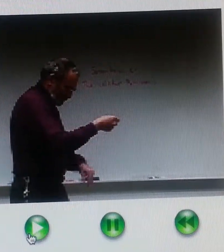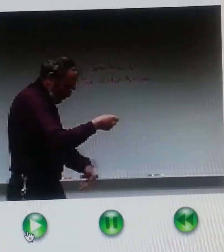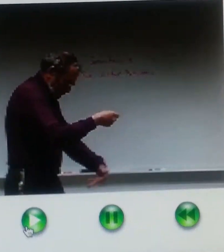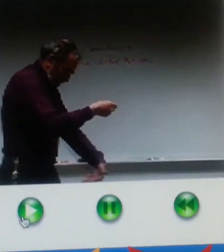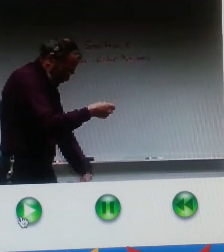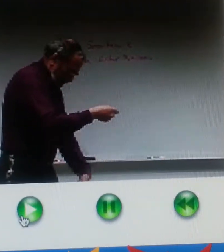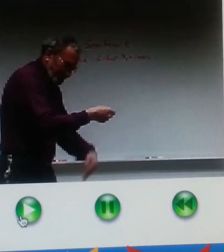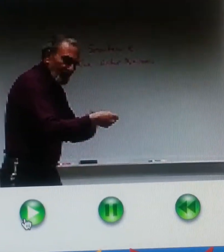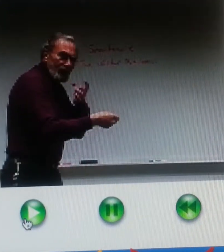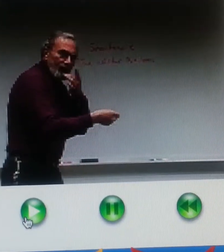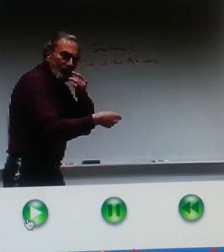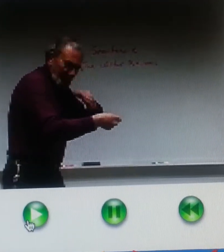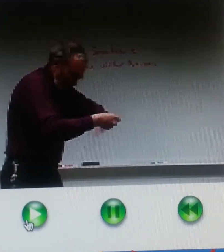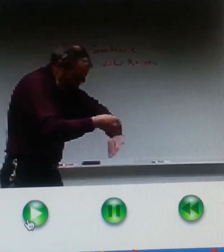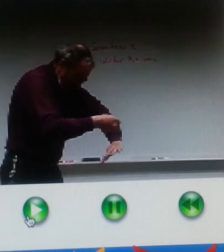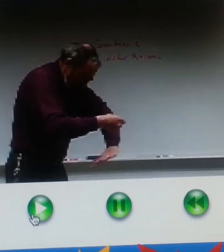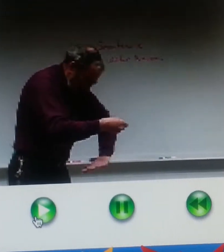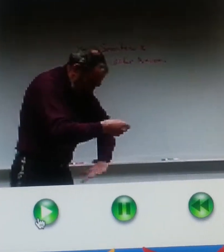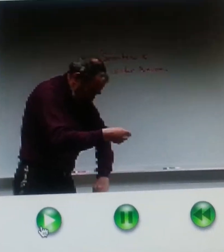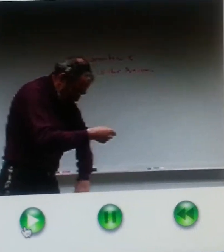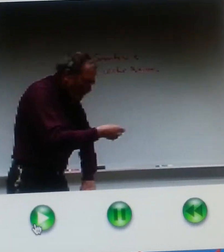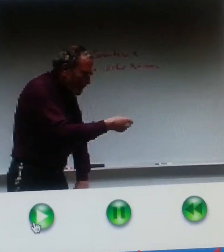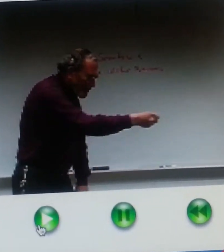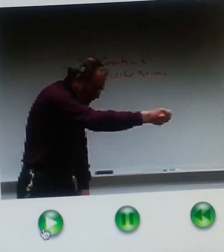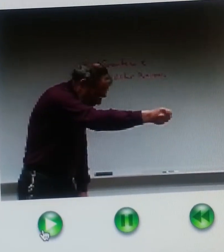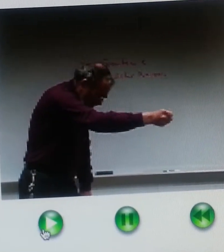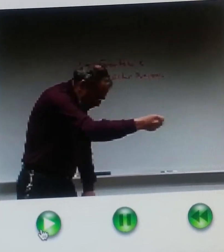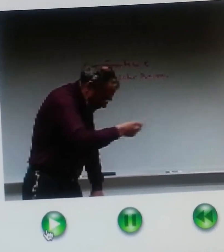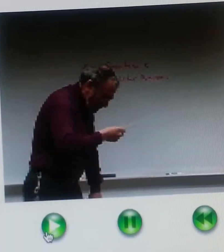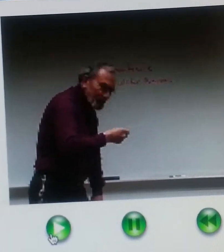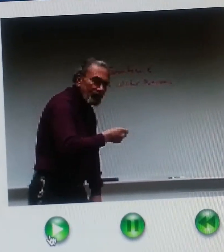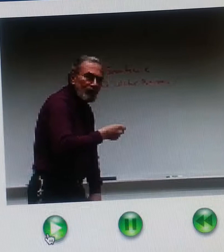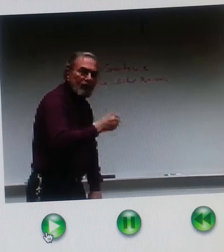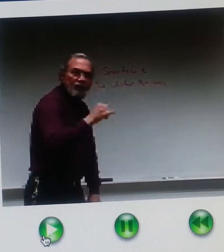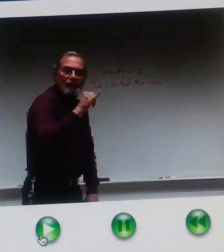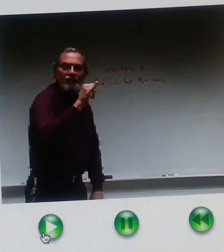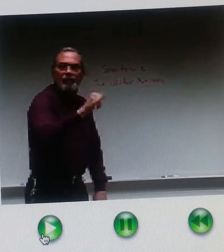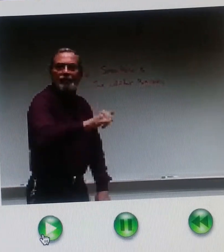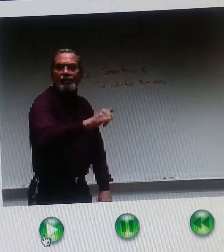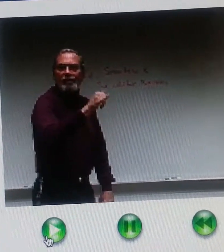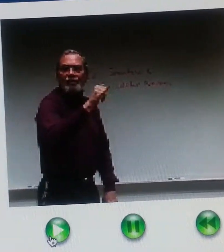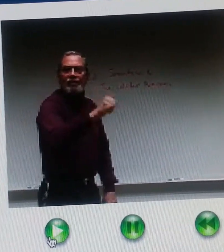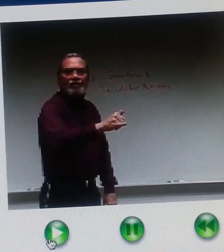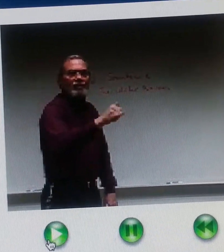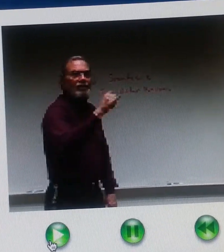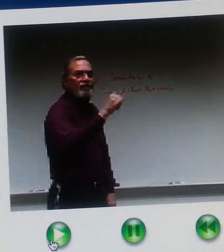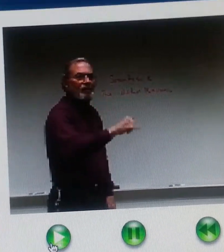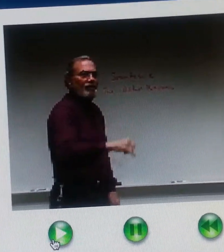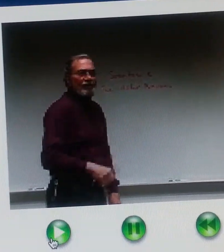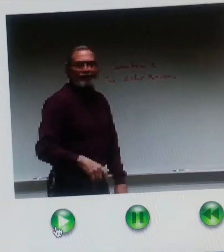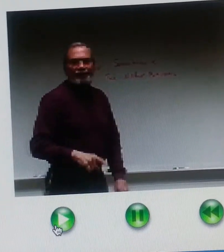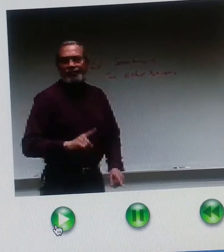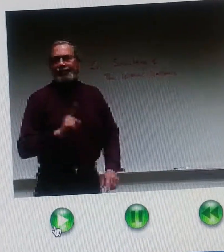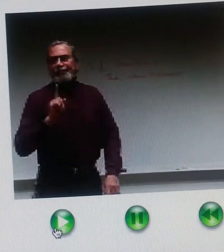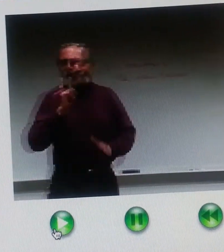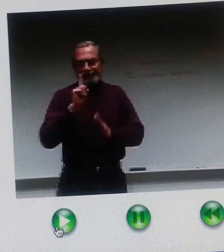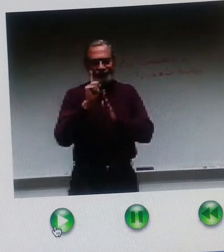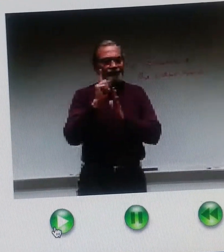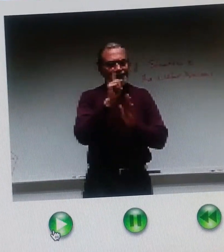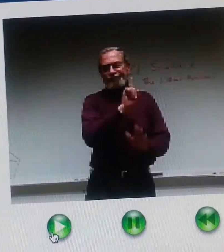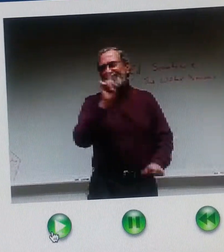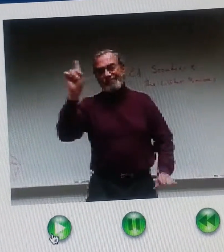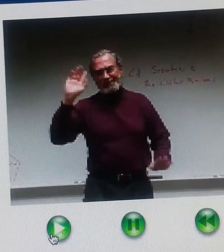But then, when they closed the door the second time, they could see the light peeking from underneath the door. Oh, and they figured us